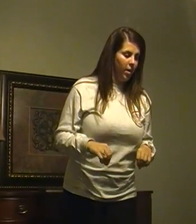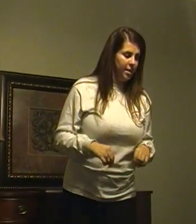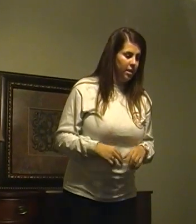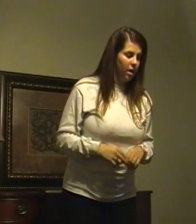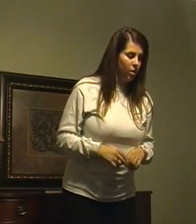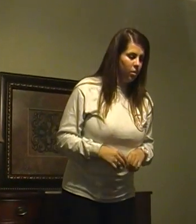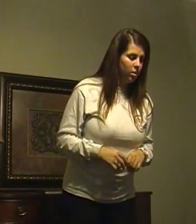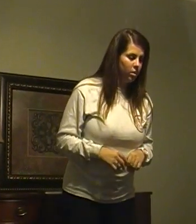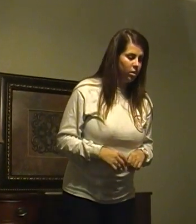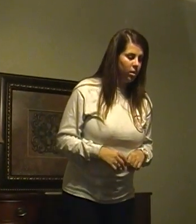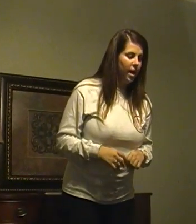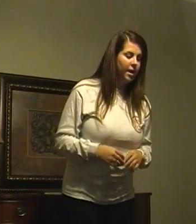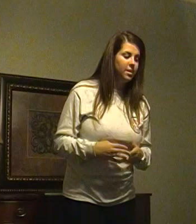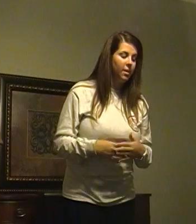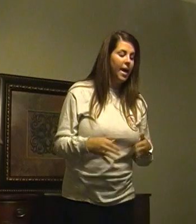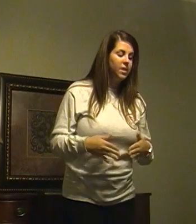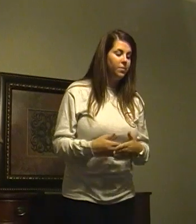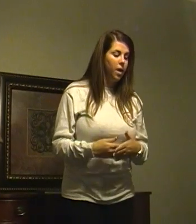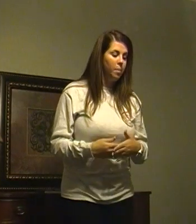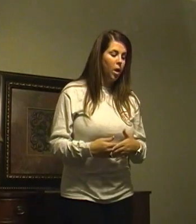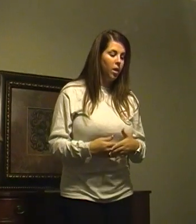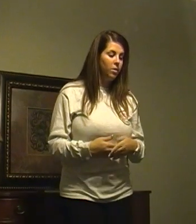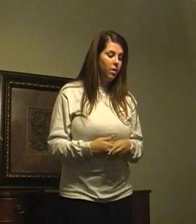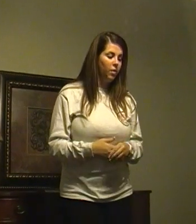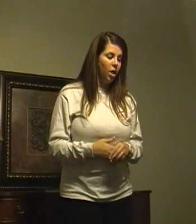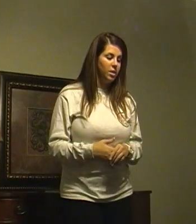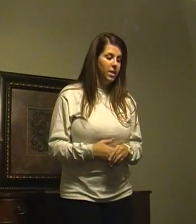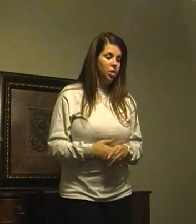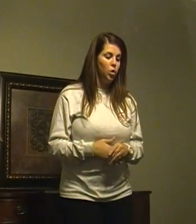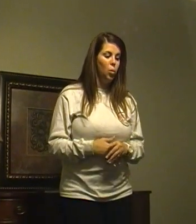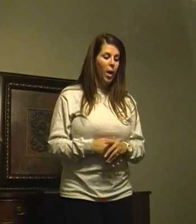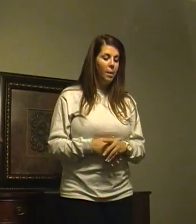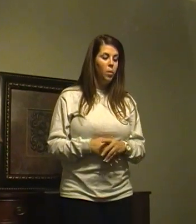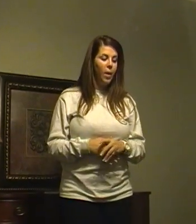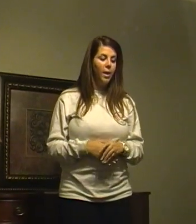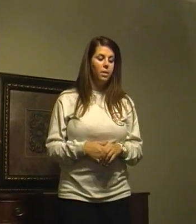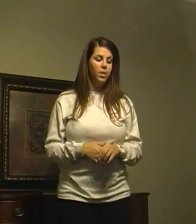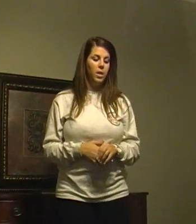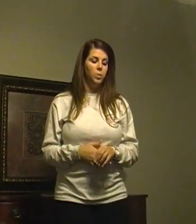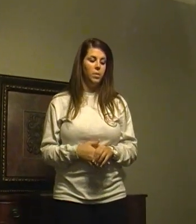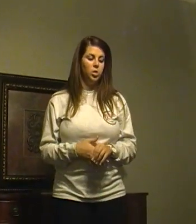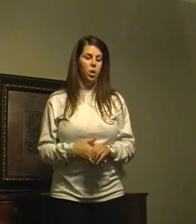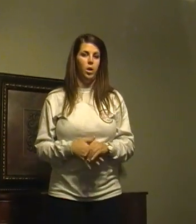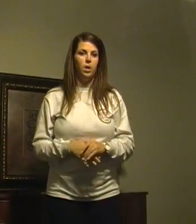Okay, so the last part of the verse is to wipe away the things we've scarred.